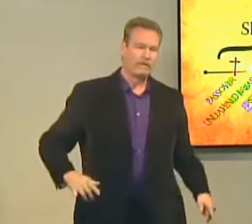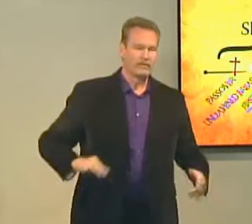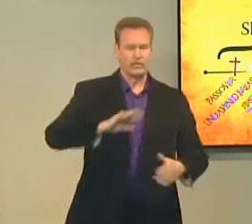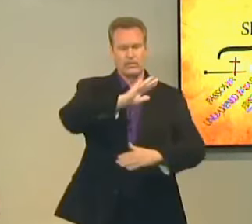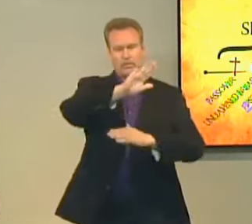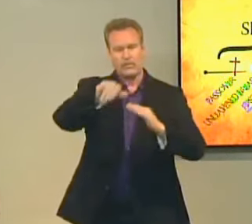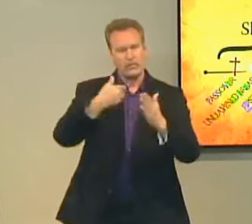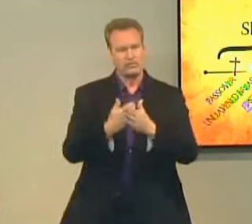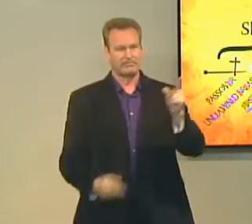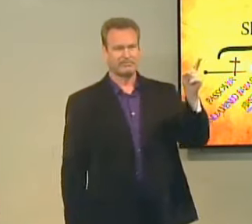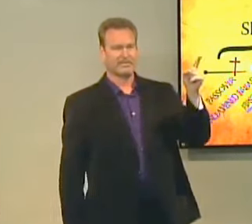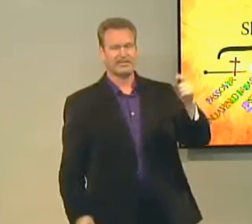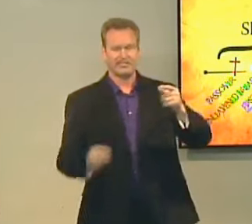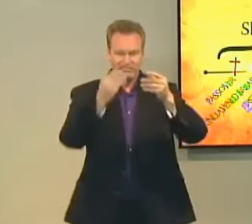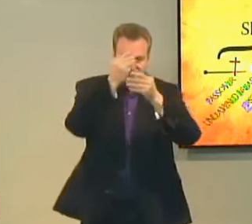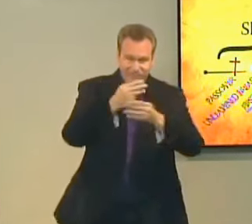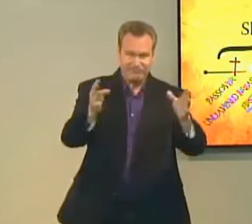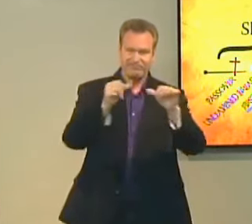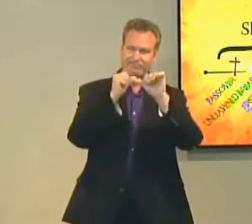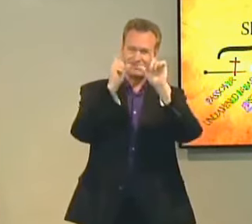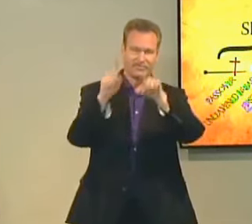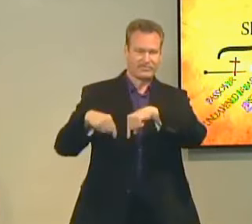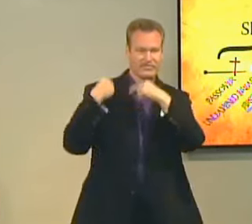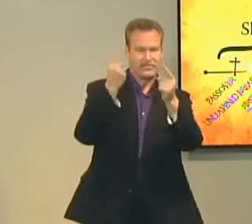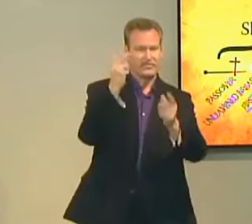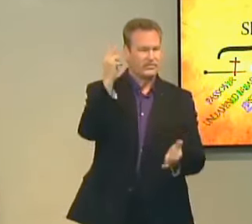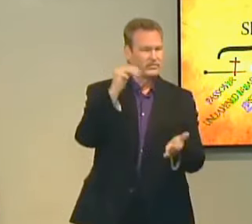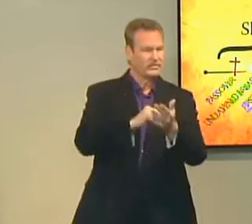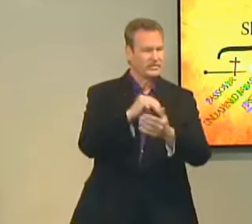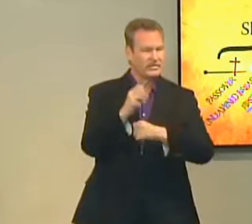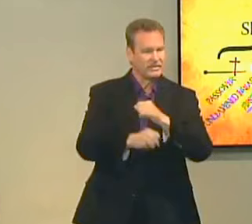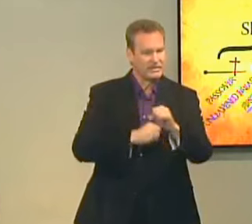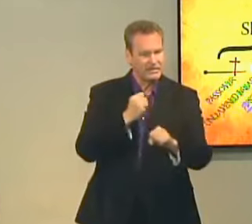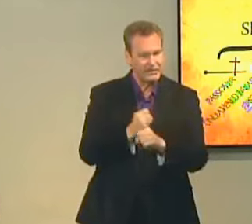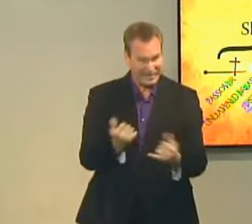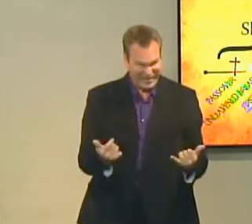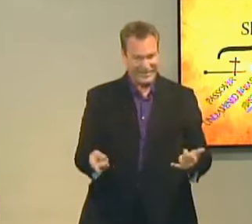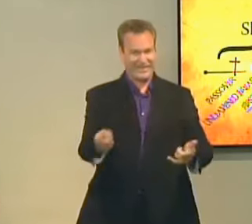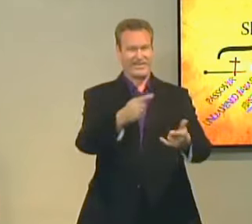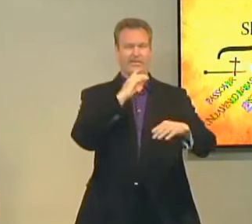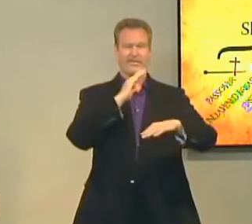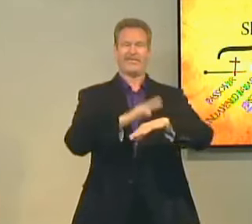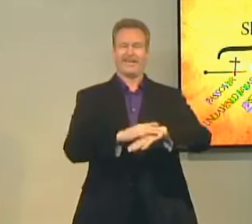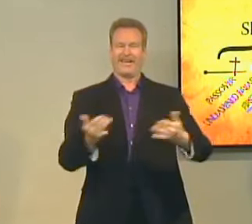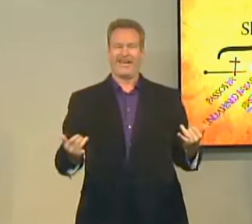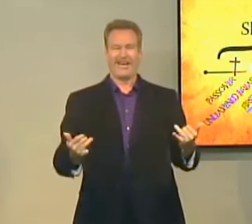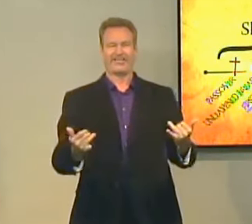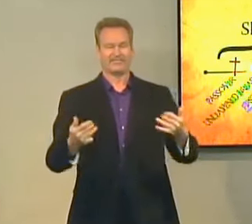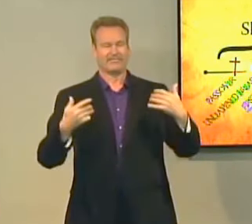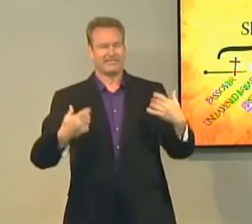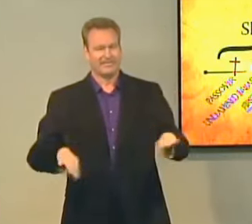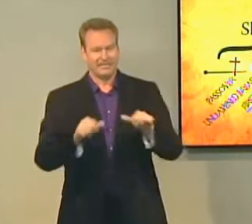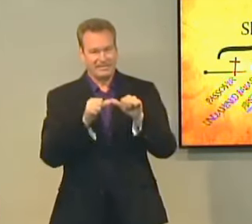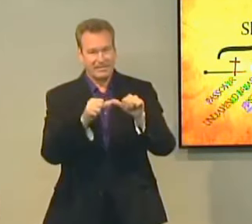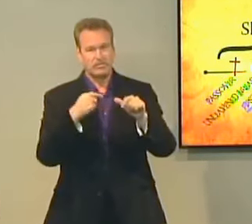Christ is Lord of all. And we are declaring the gospel the good news now for over 2,000 years. Why?